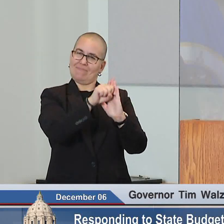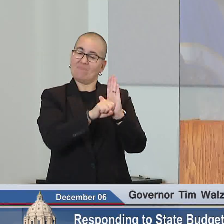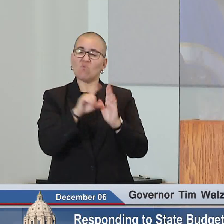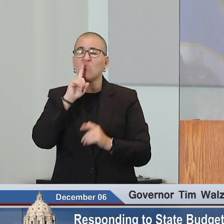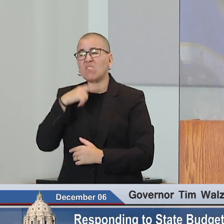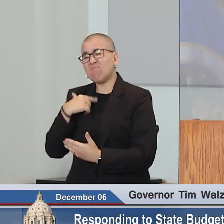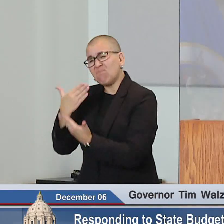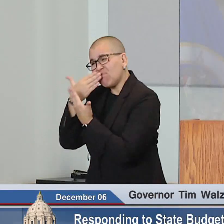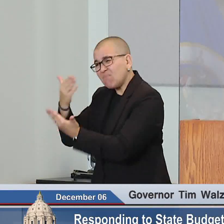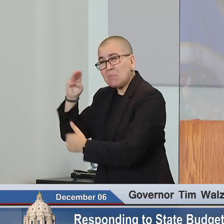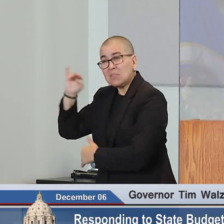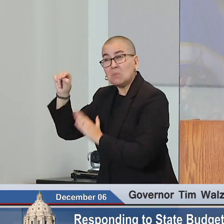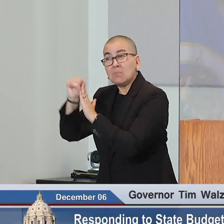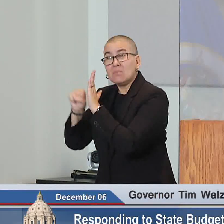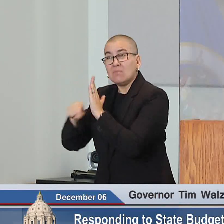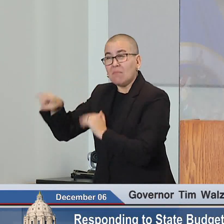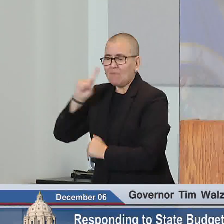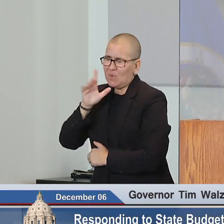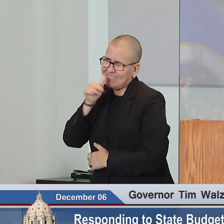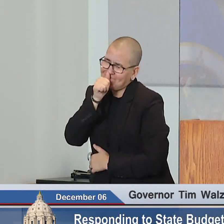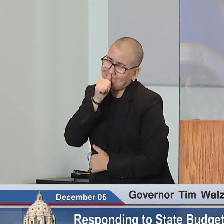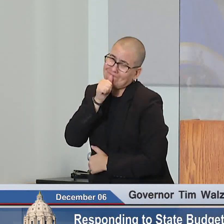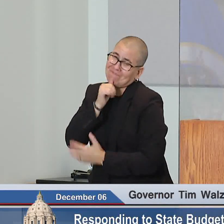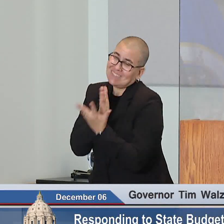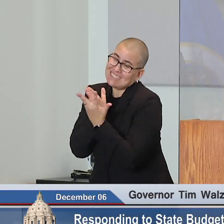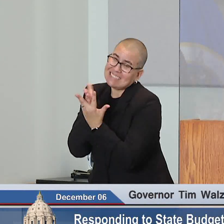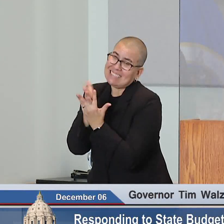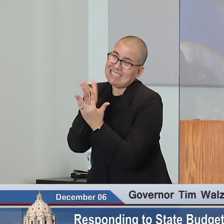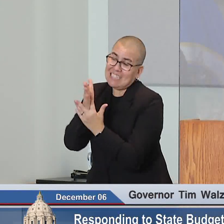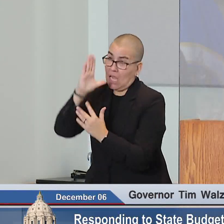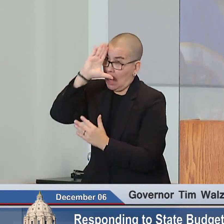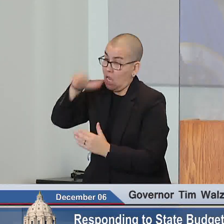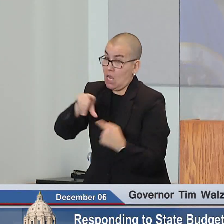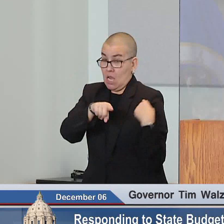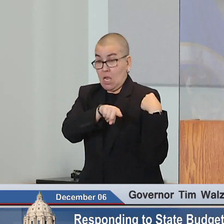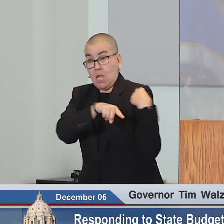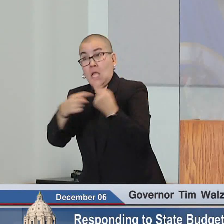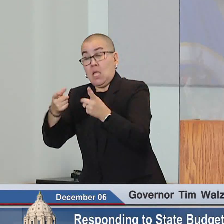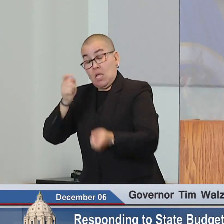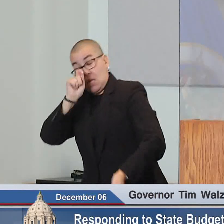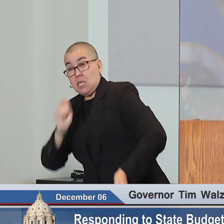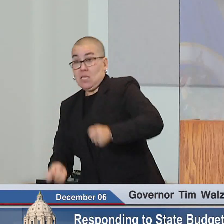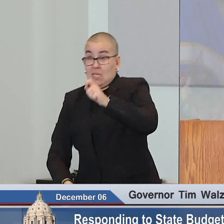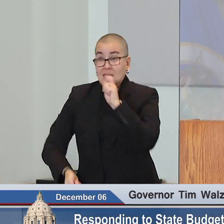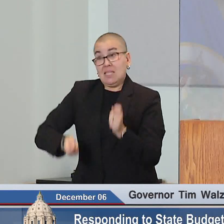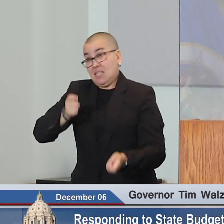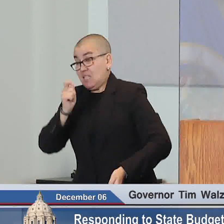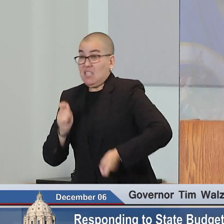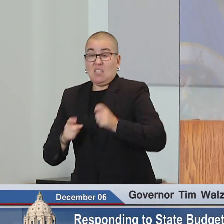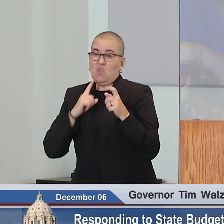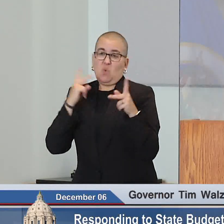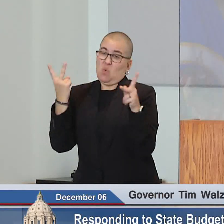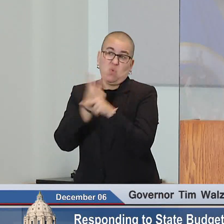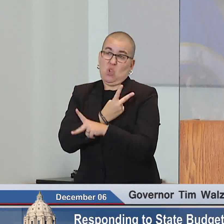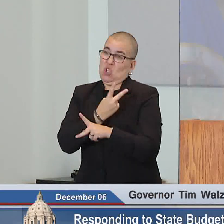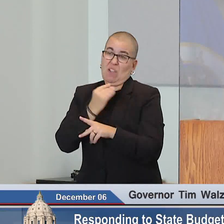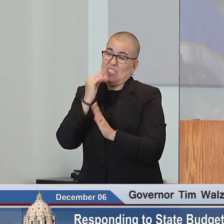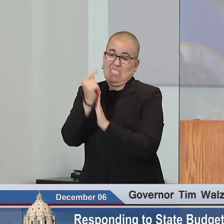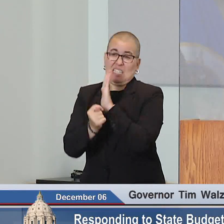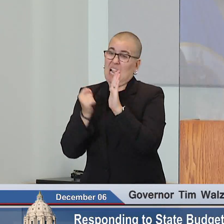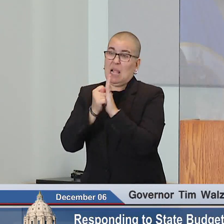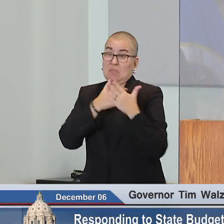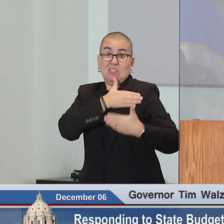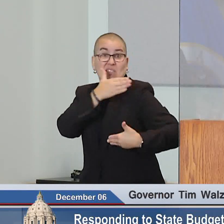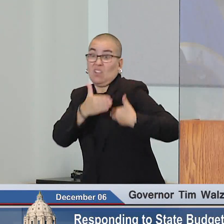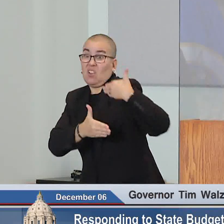have endured some of the most turbulent times that we've seen. It's certainly in a generation, maybe potentially in our state's